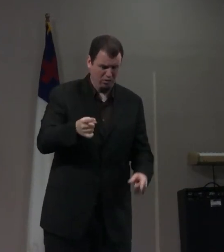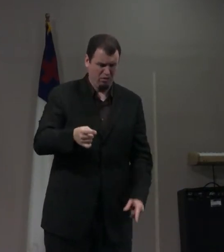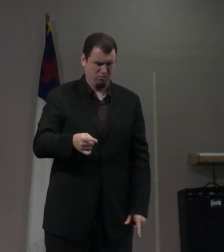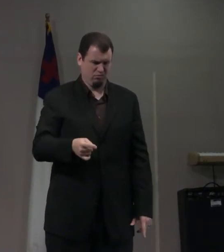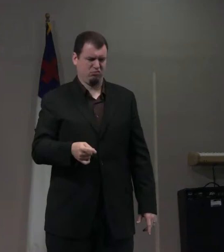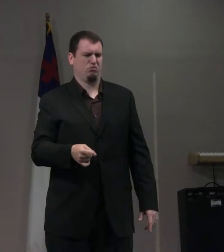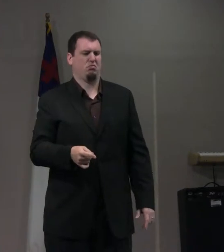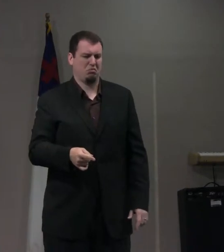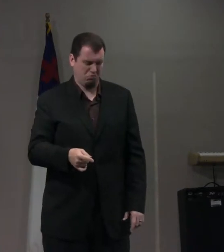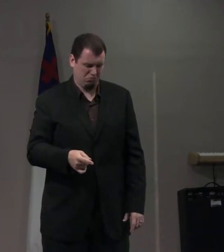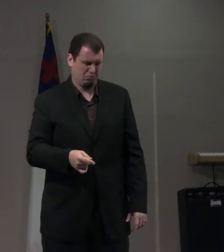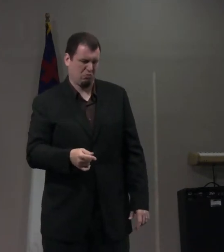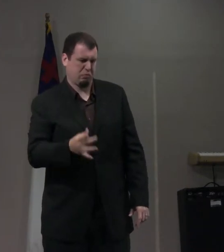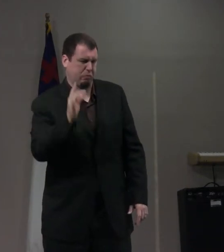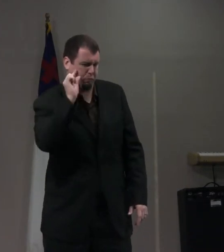If something happens,